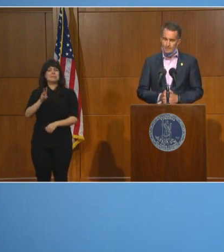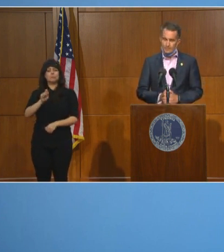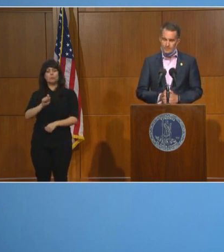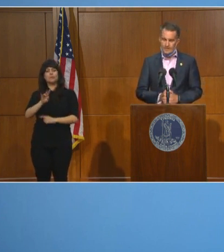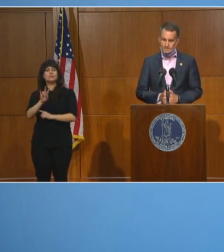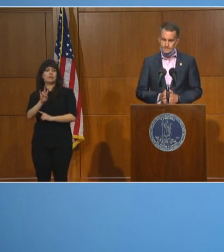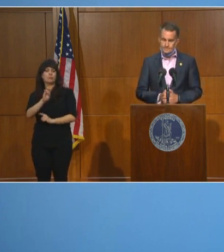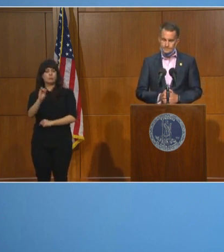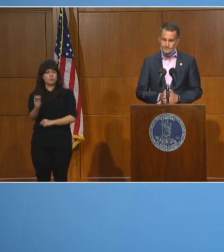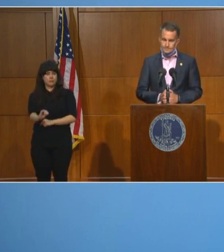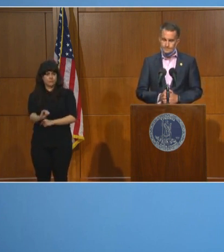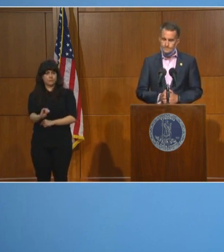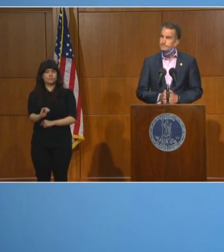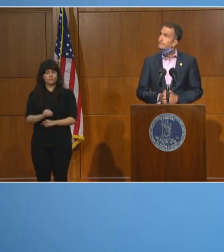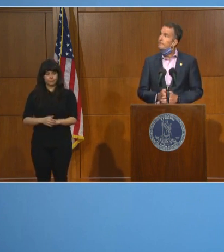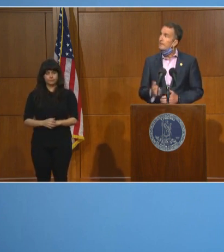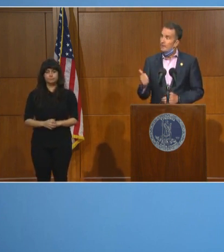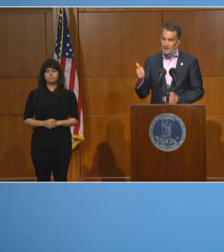6.7%.